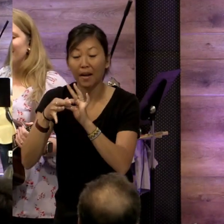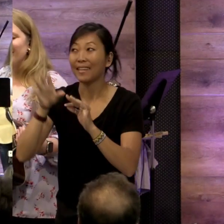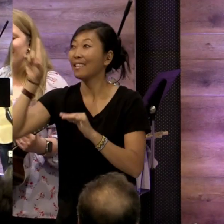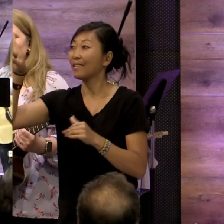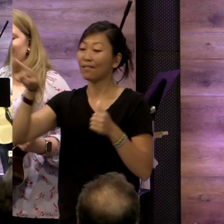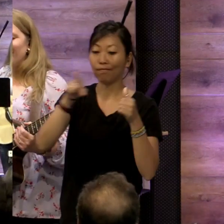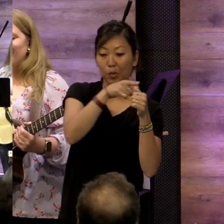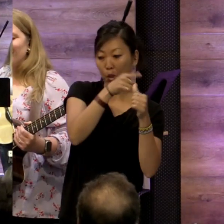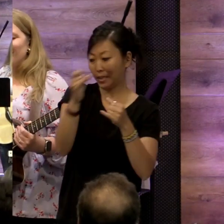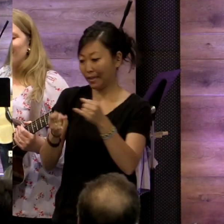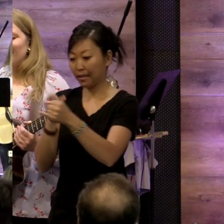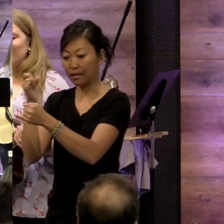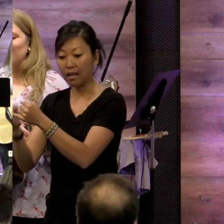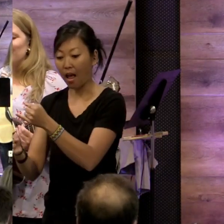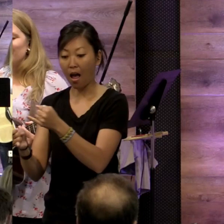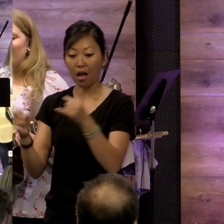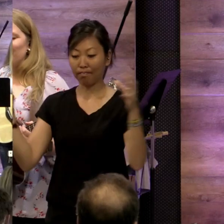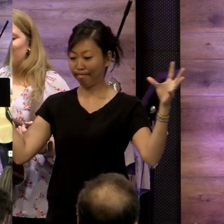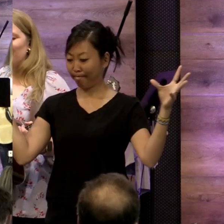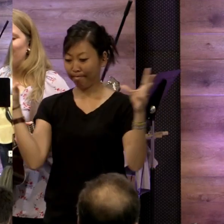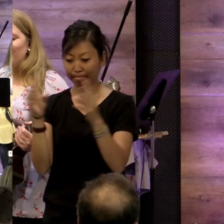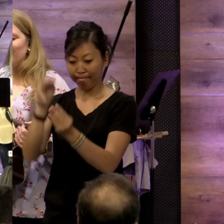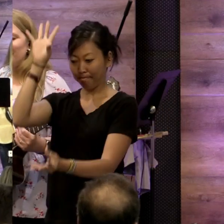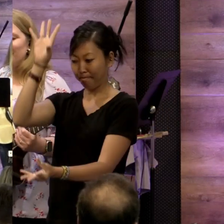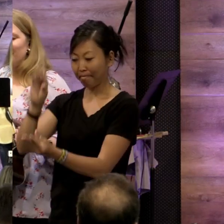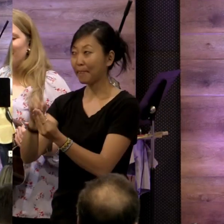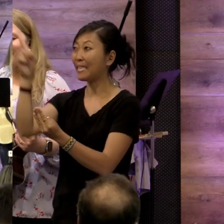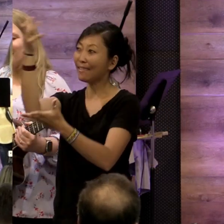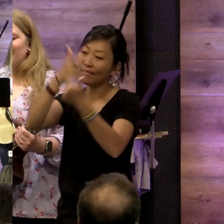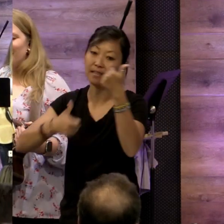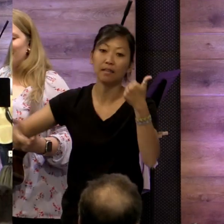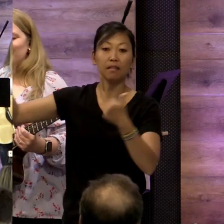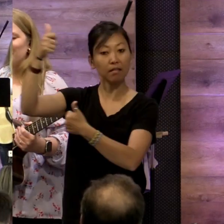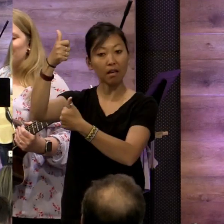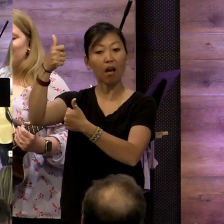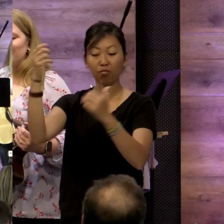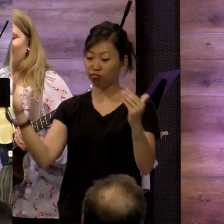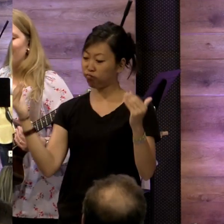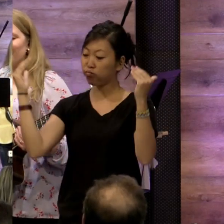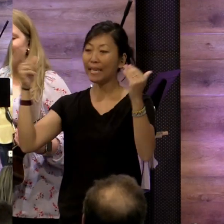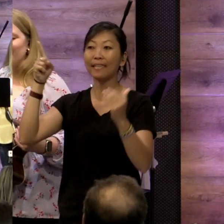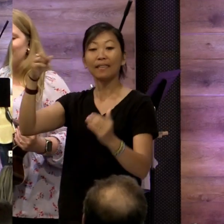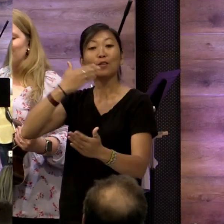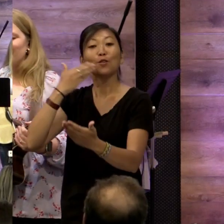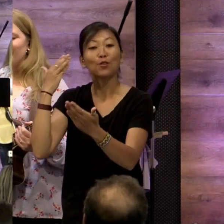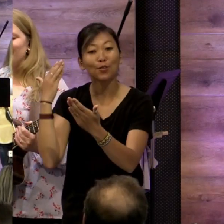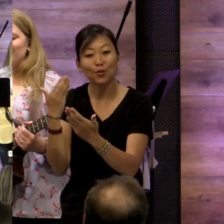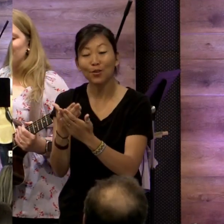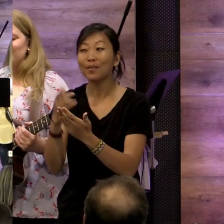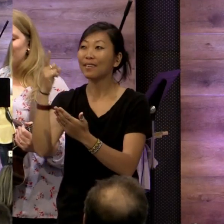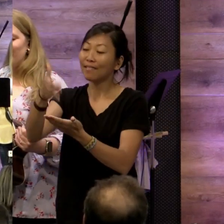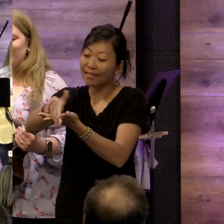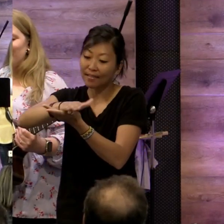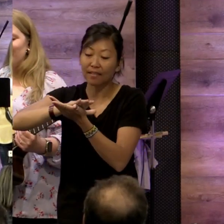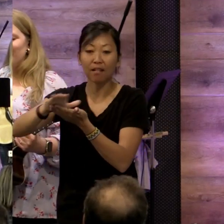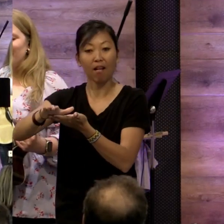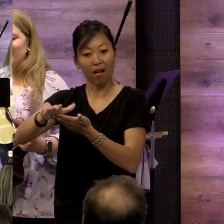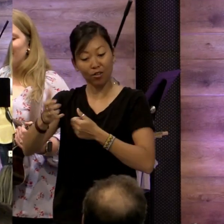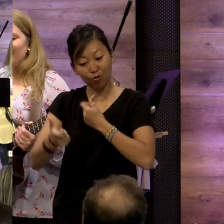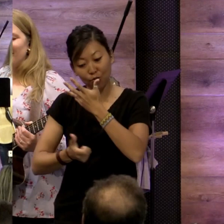last. You are sovereign over all, and you are good, and you are a kind and gracious